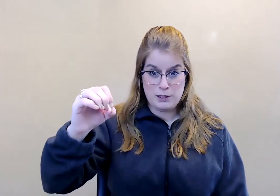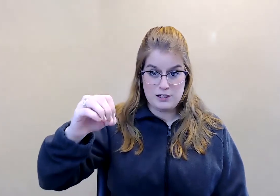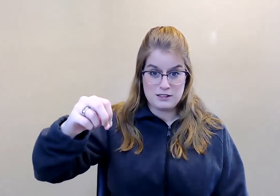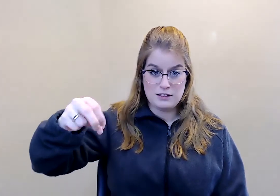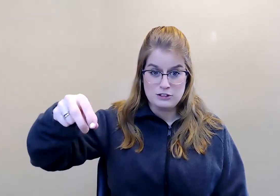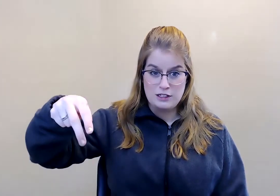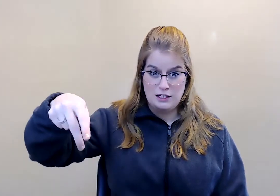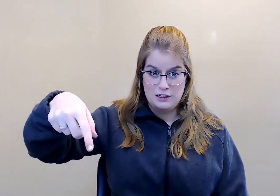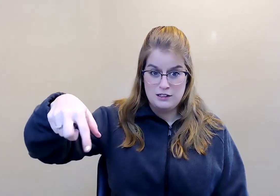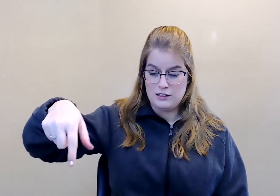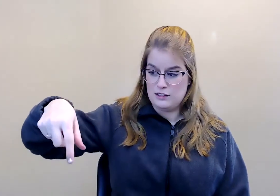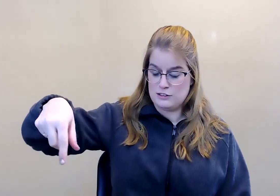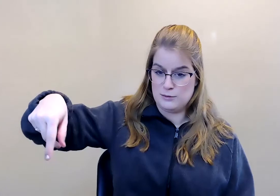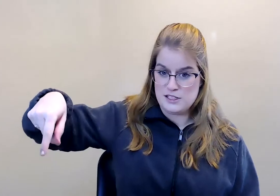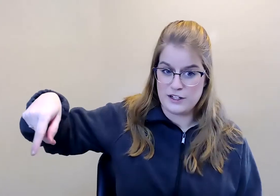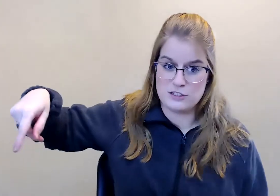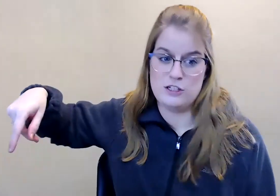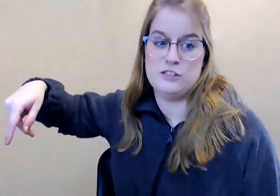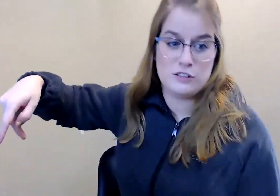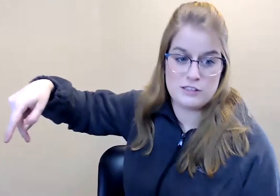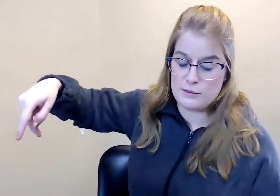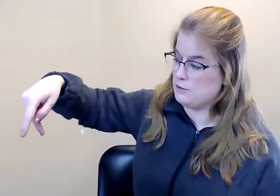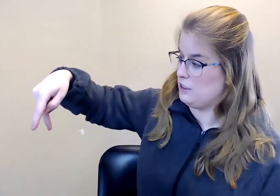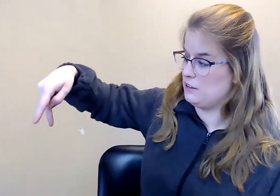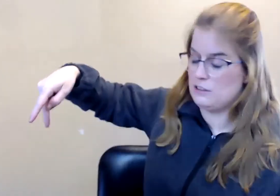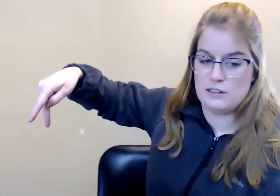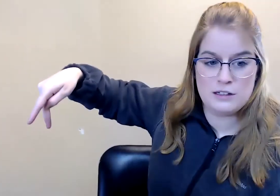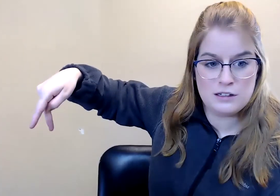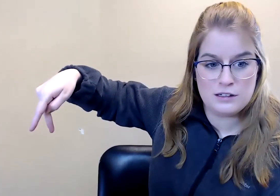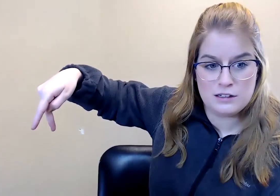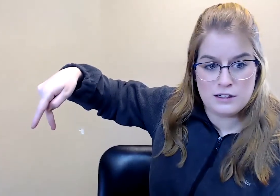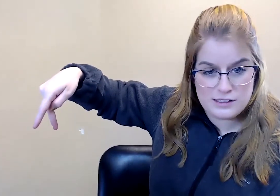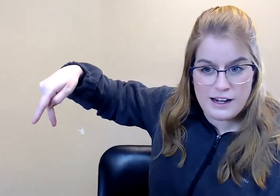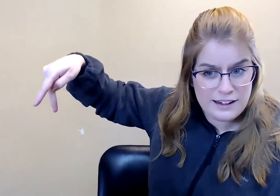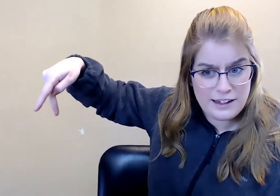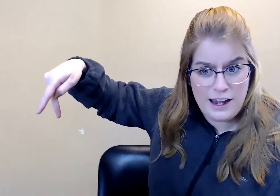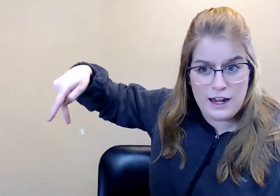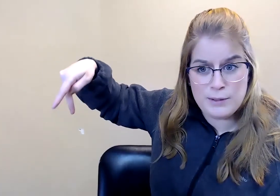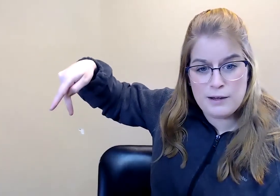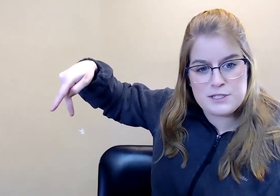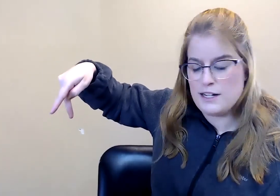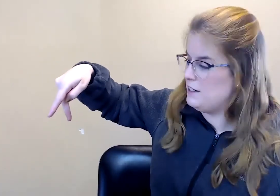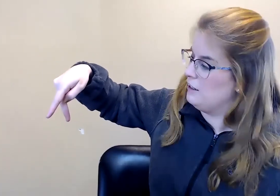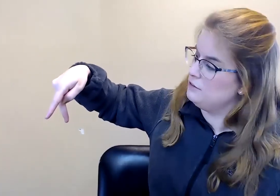P is a little tricky. So let me see if I can turn so you can see what I'm doing. It's kind of like a K, but upside down.